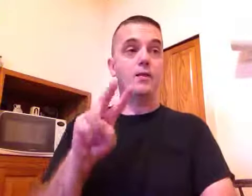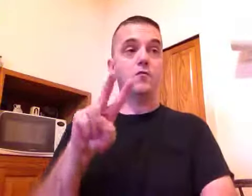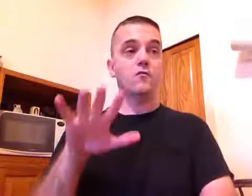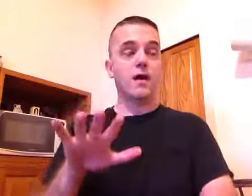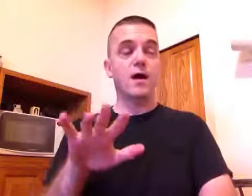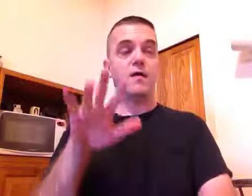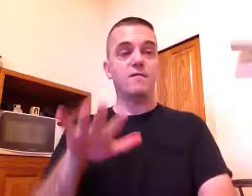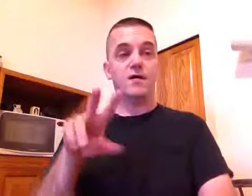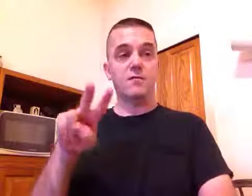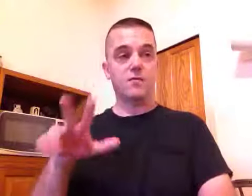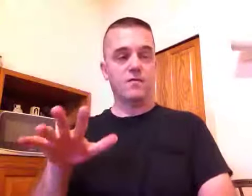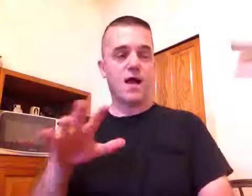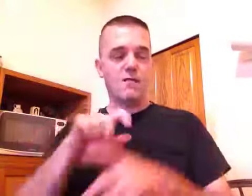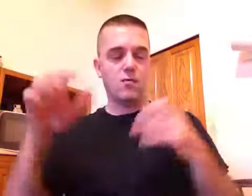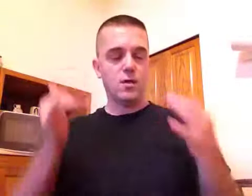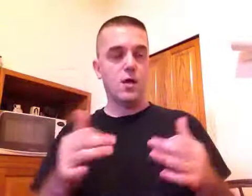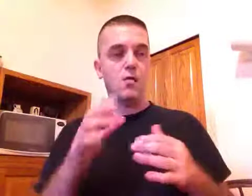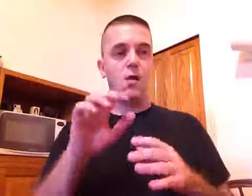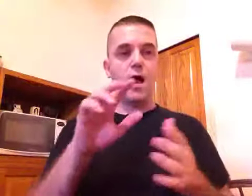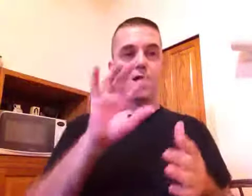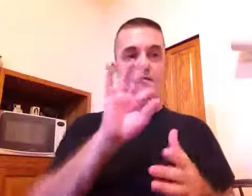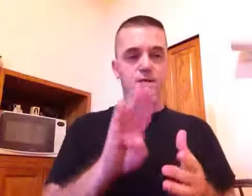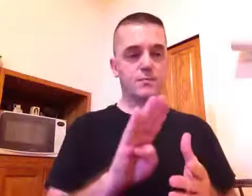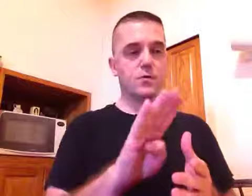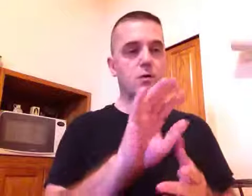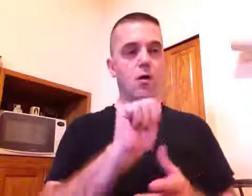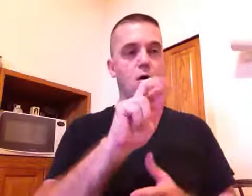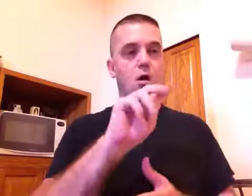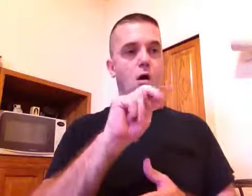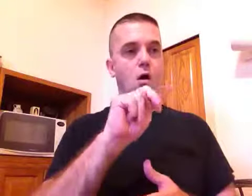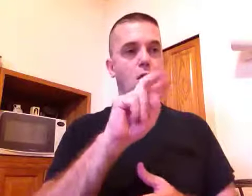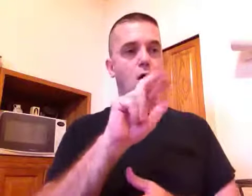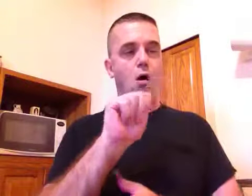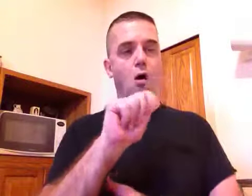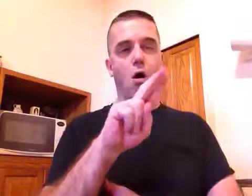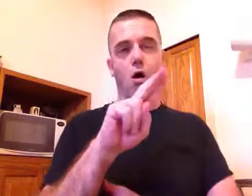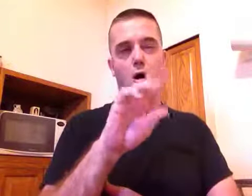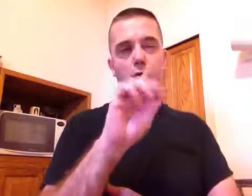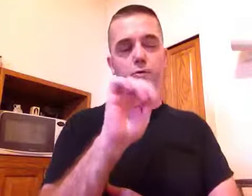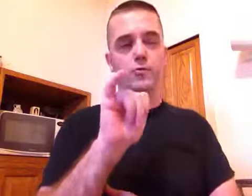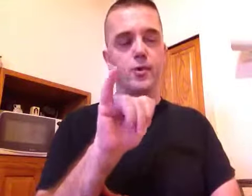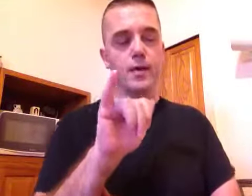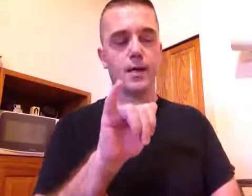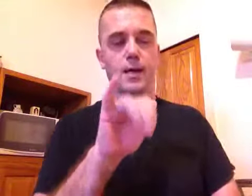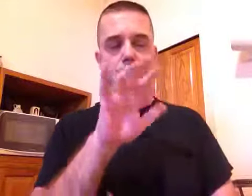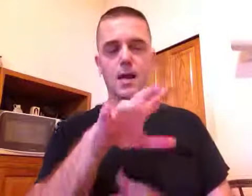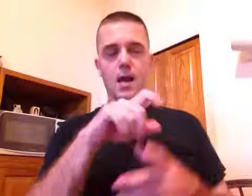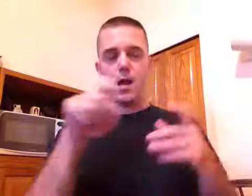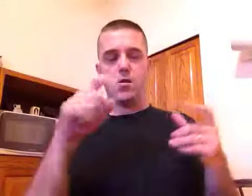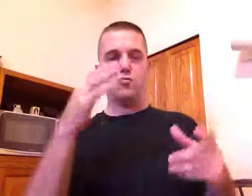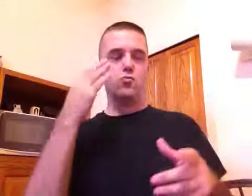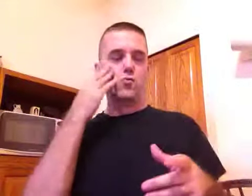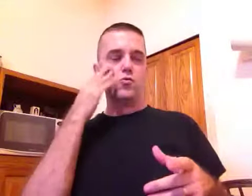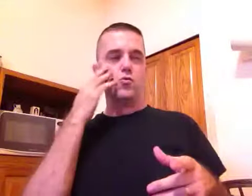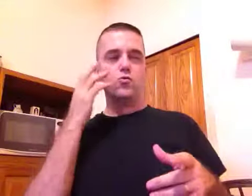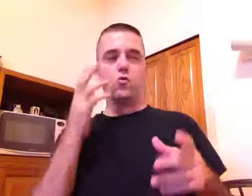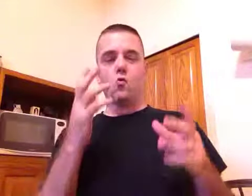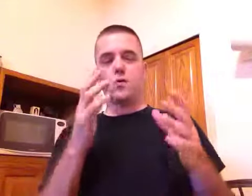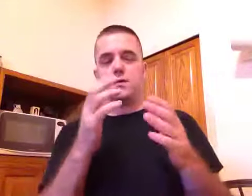888-825-5225. Audrey on Facebook. Do you know what the most accurate free online tool for assessing the value of my home is? There's